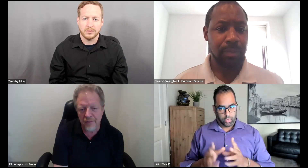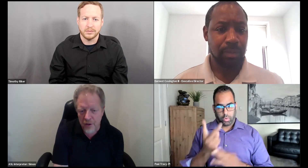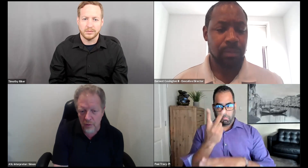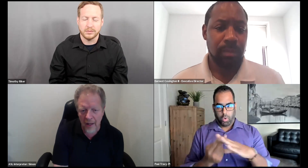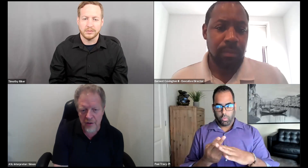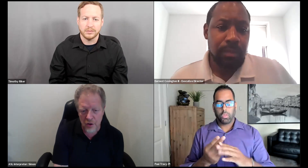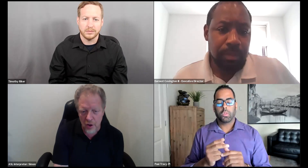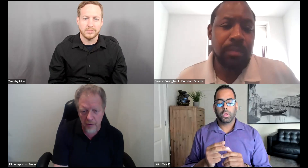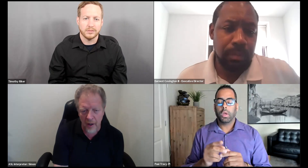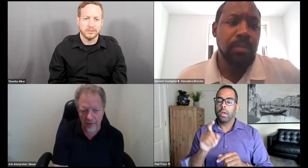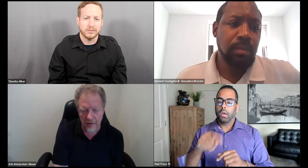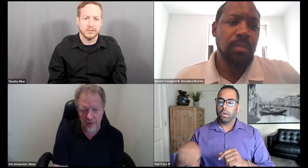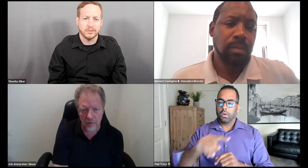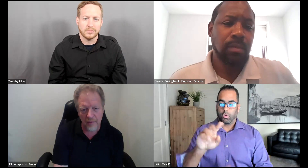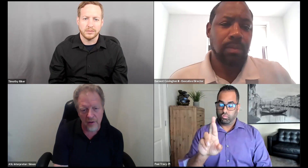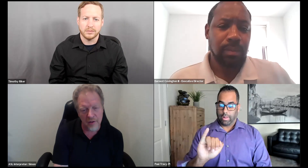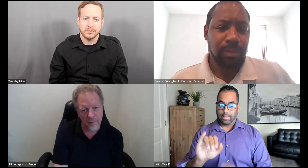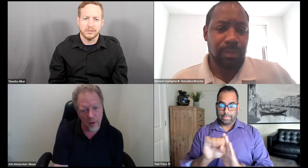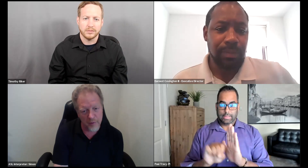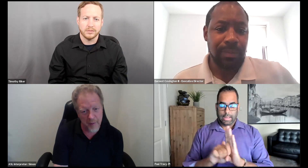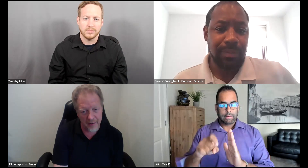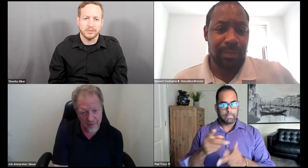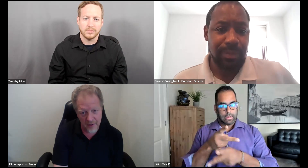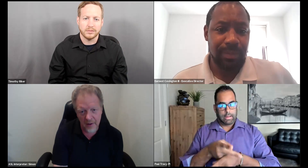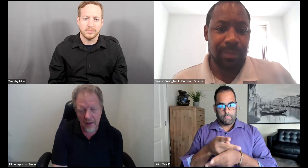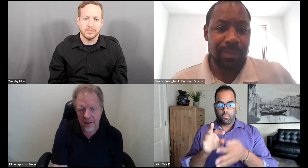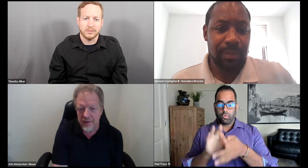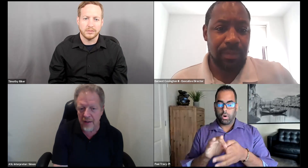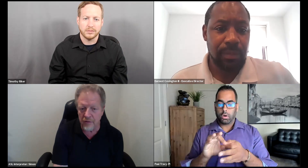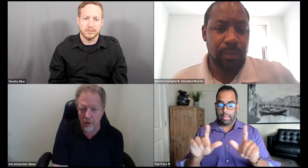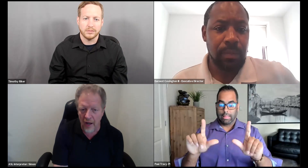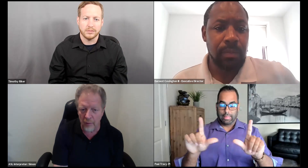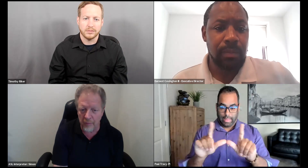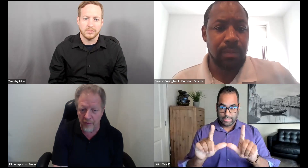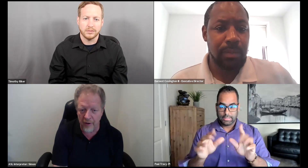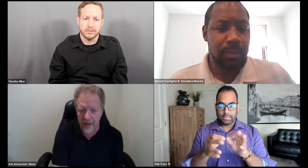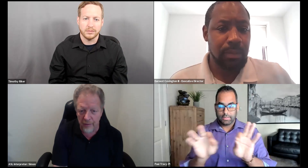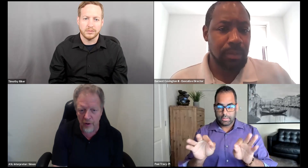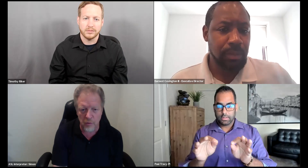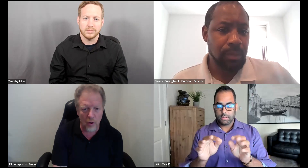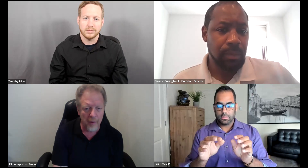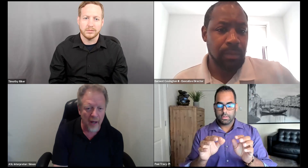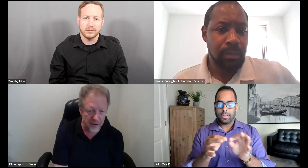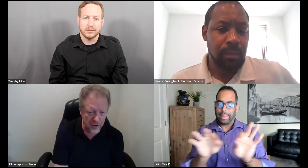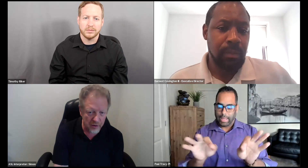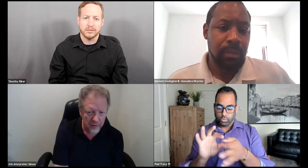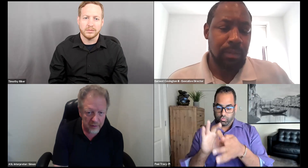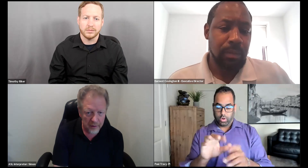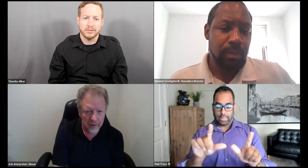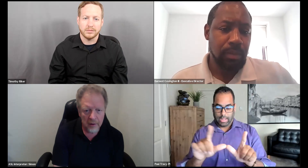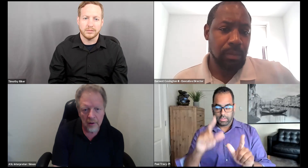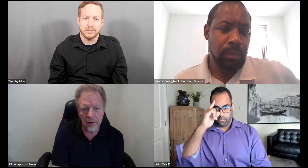an individual, as an interpreter, I have a concern. So I have a concern from both perspectives. In the state of Rhode Island, we have to be very careful because we're talking about